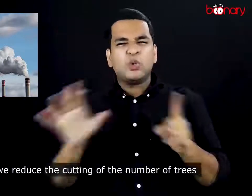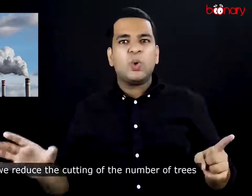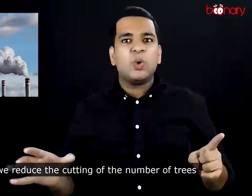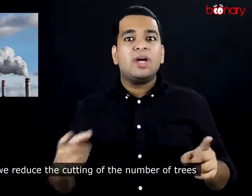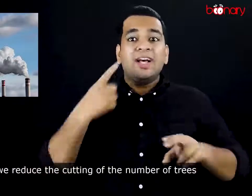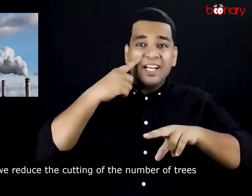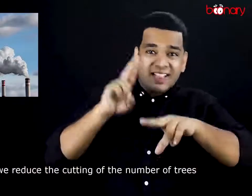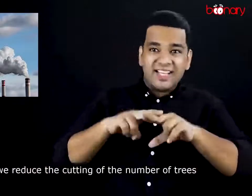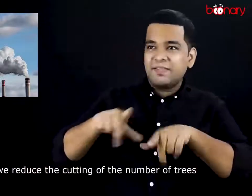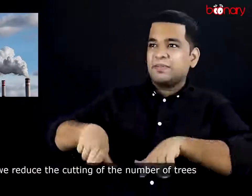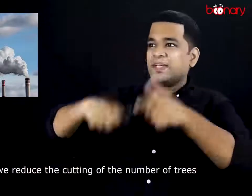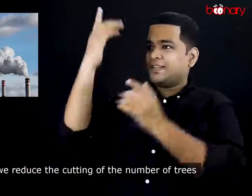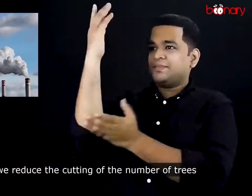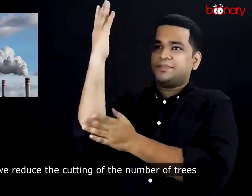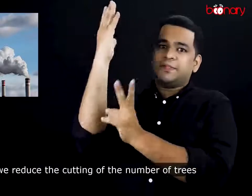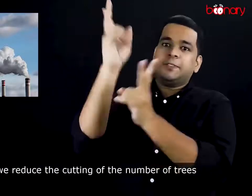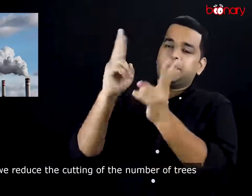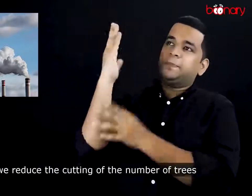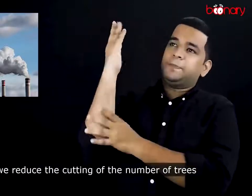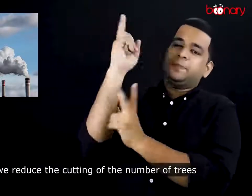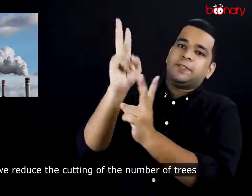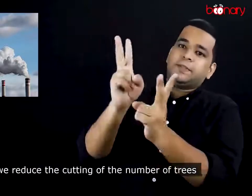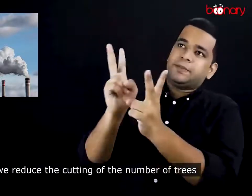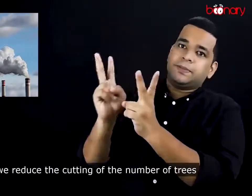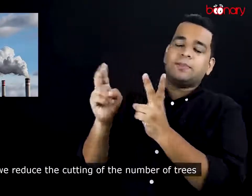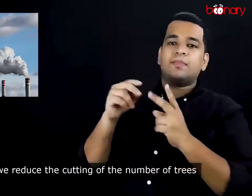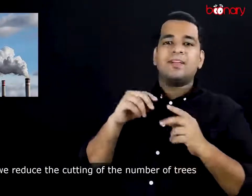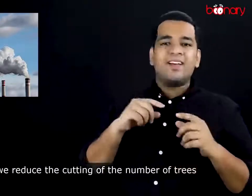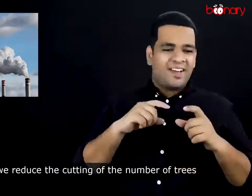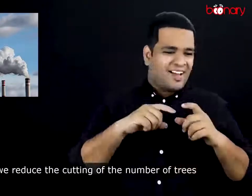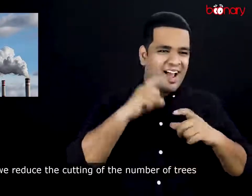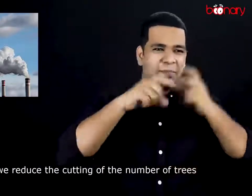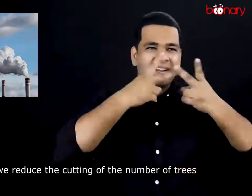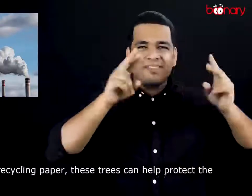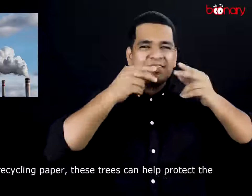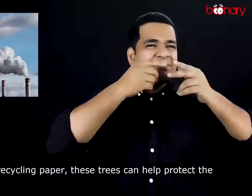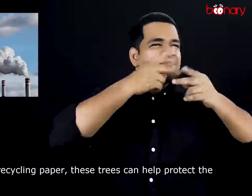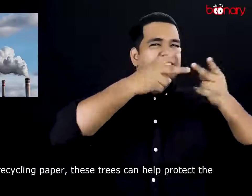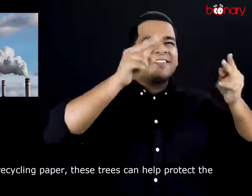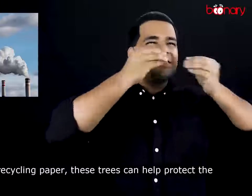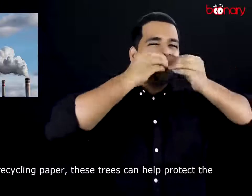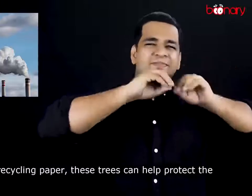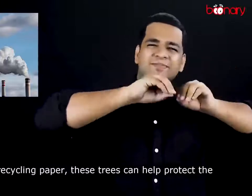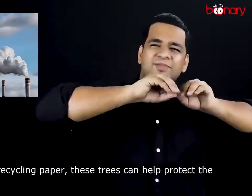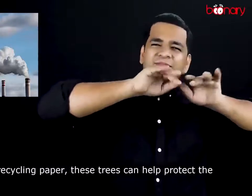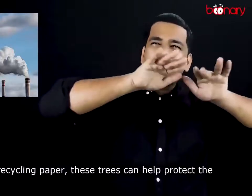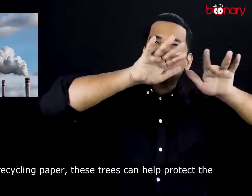But if we reduce the cutting of the number of trees and start recycling